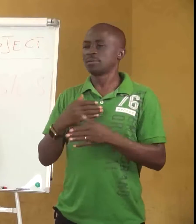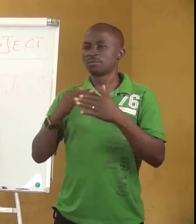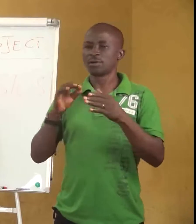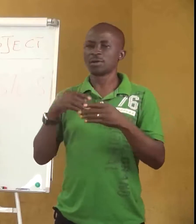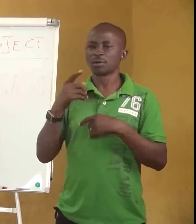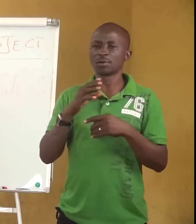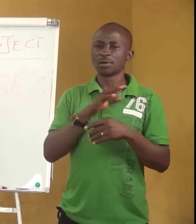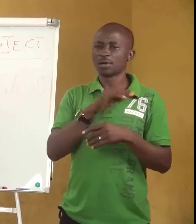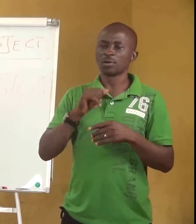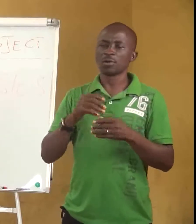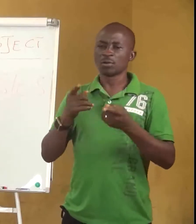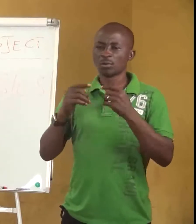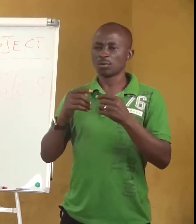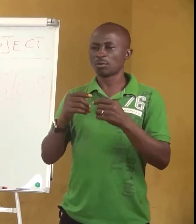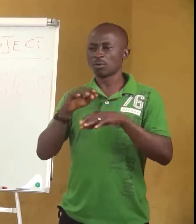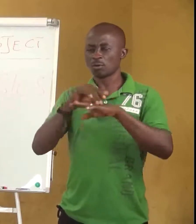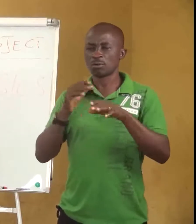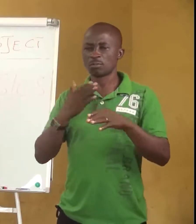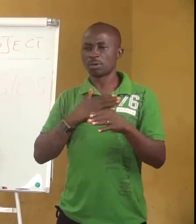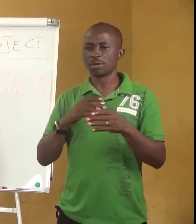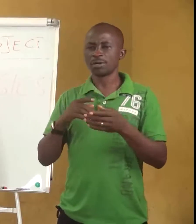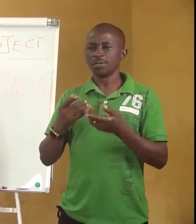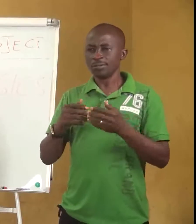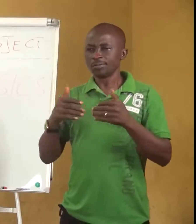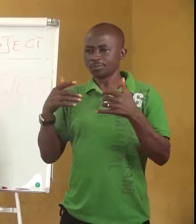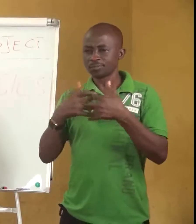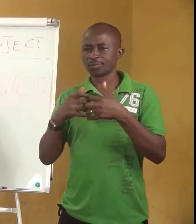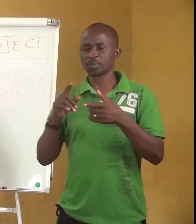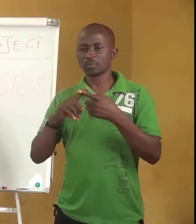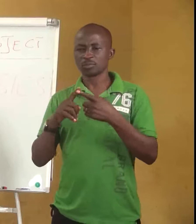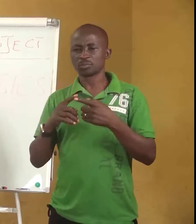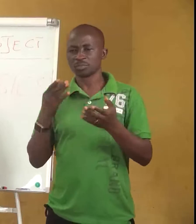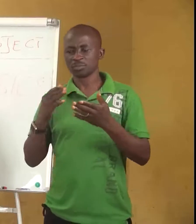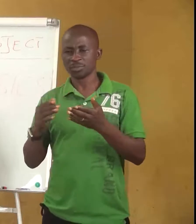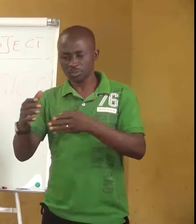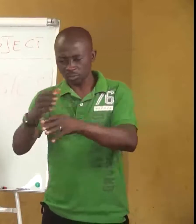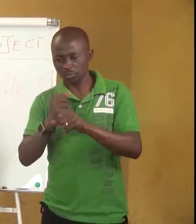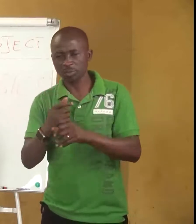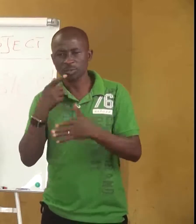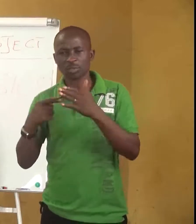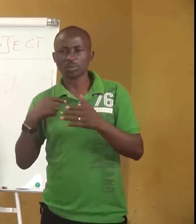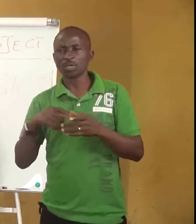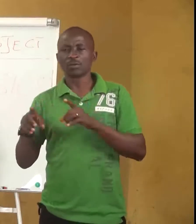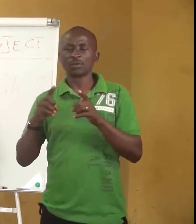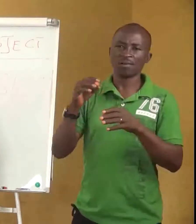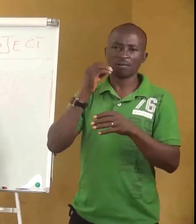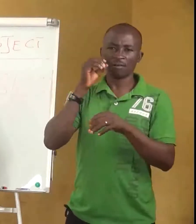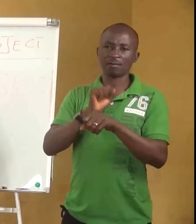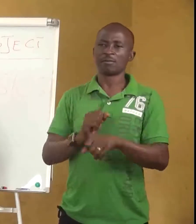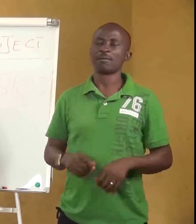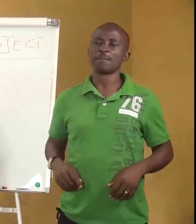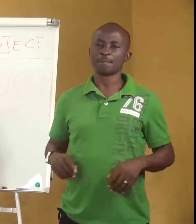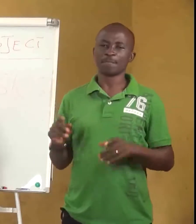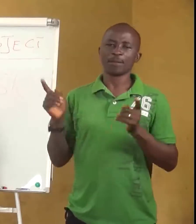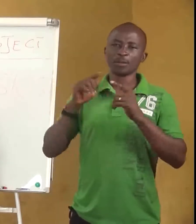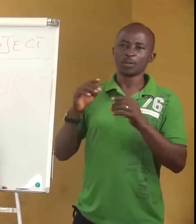colleague, Mr. Napoleon Kure, to come and review what we have said so far and then give you assignment. Till we